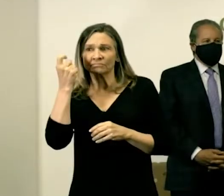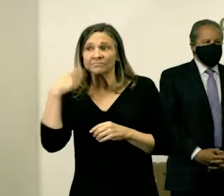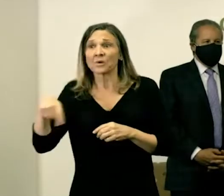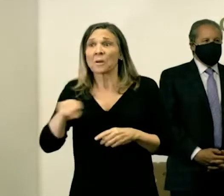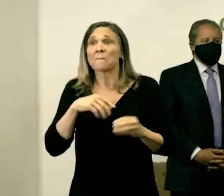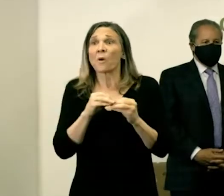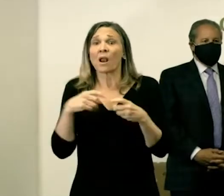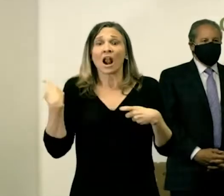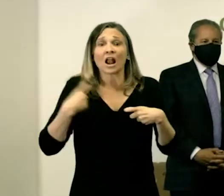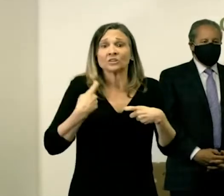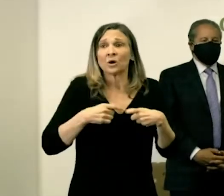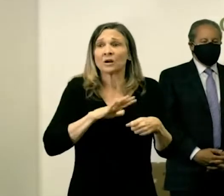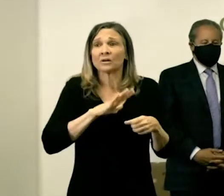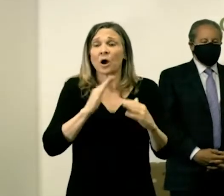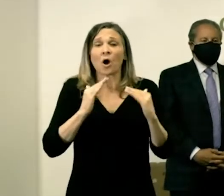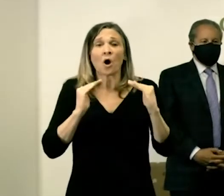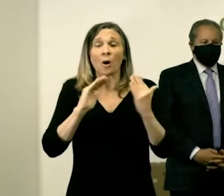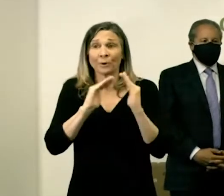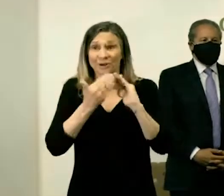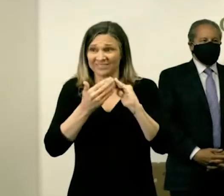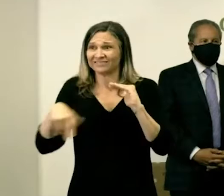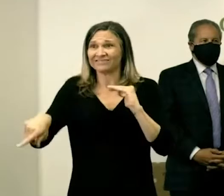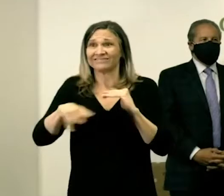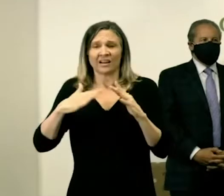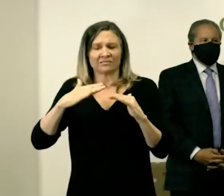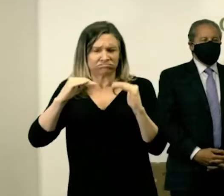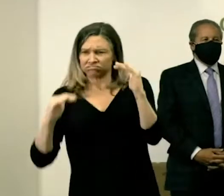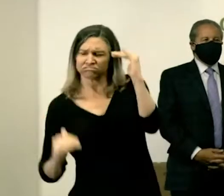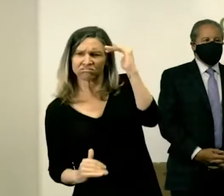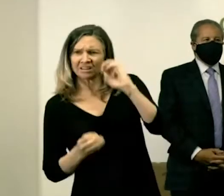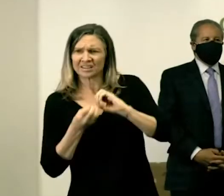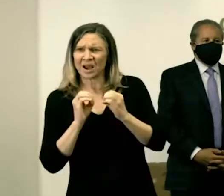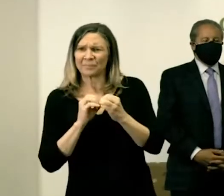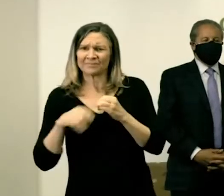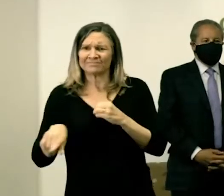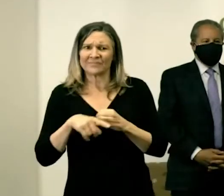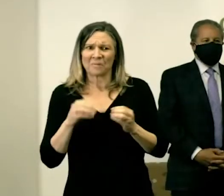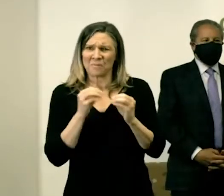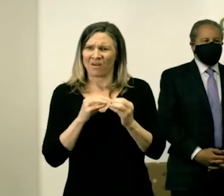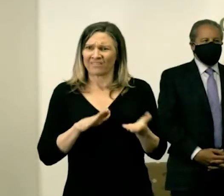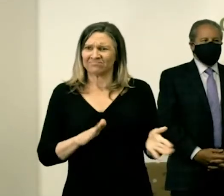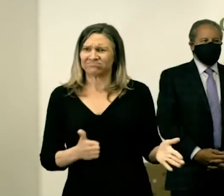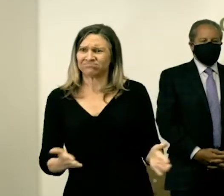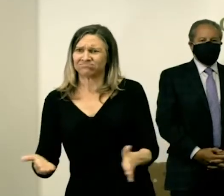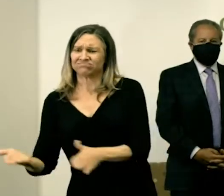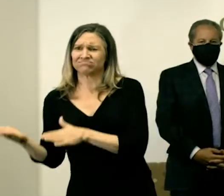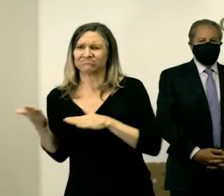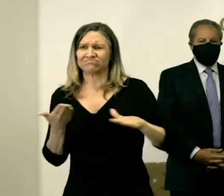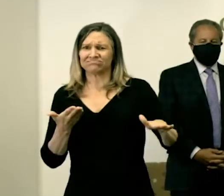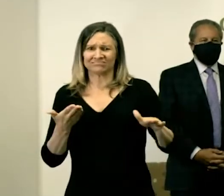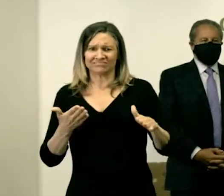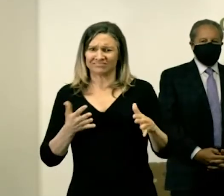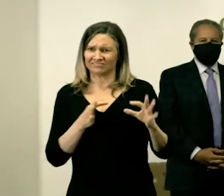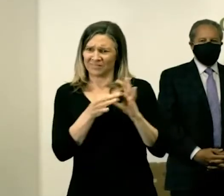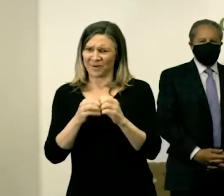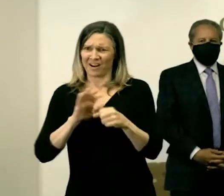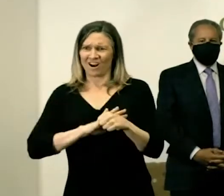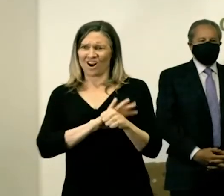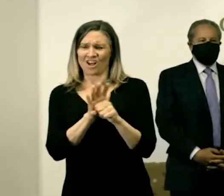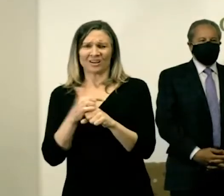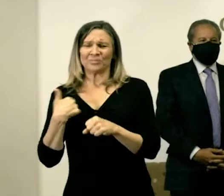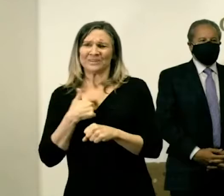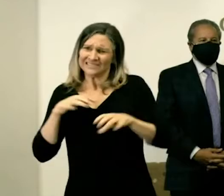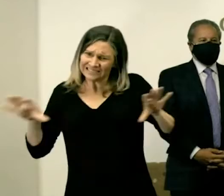been disproportionately impacted in terms of total number of cases and deaths related to this pandemic. We needed to do more. We needed to do